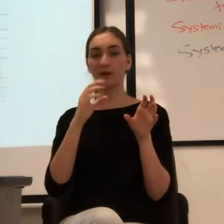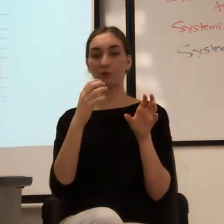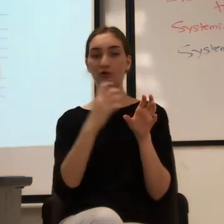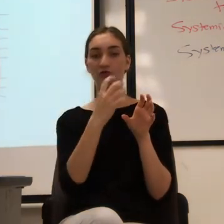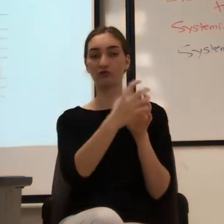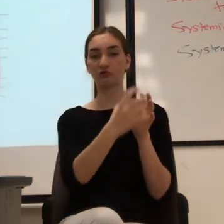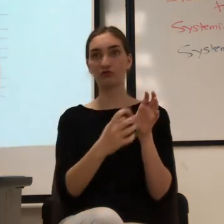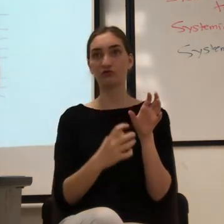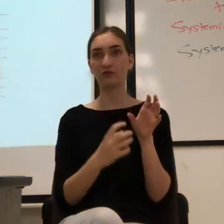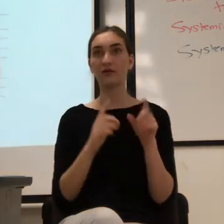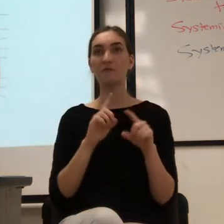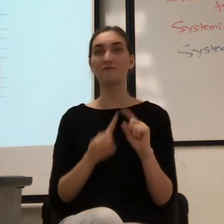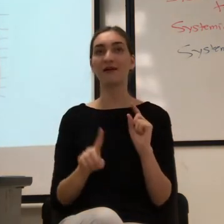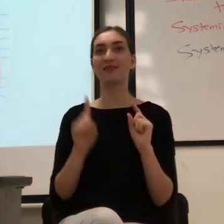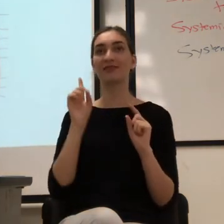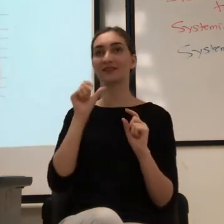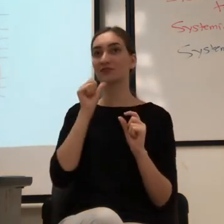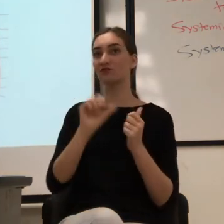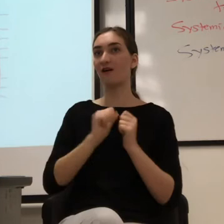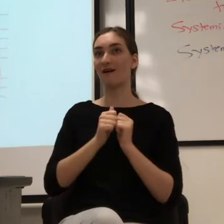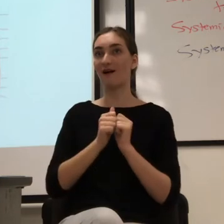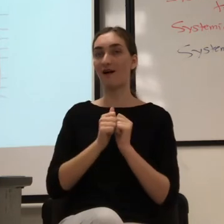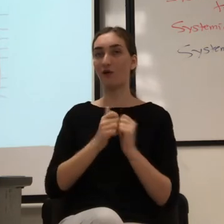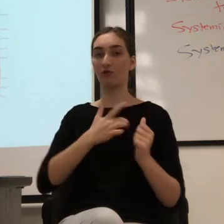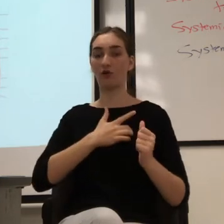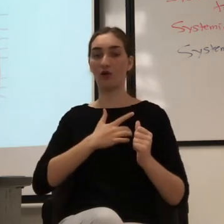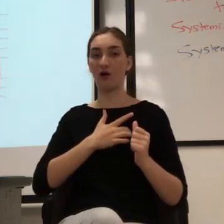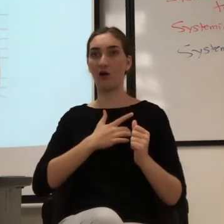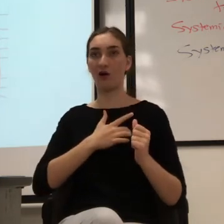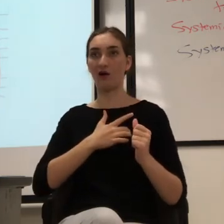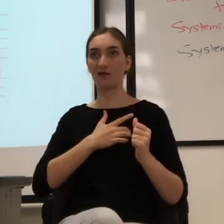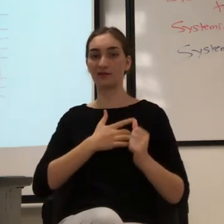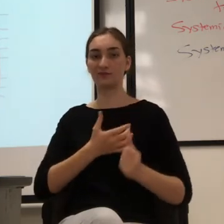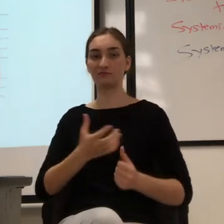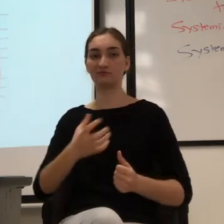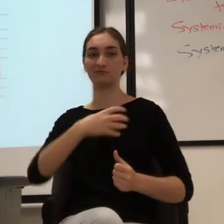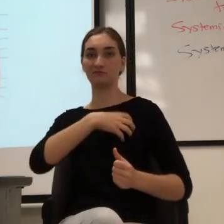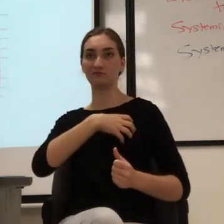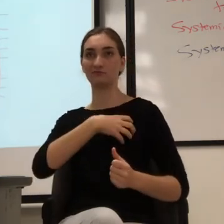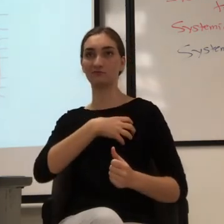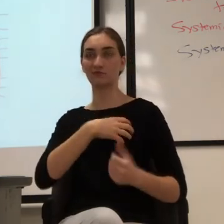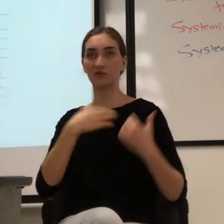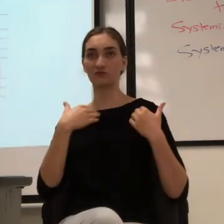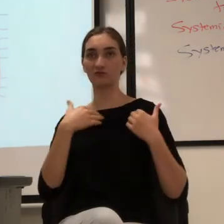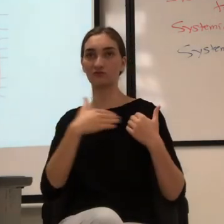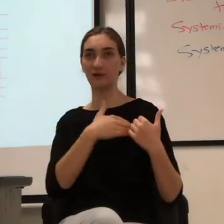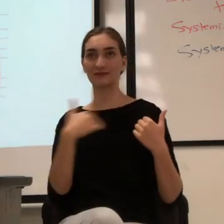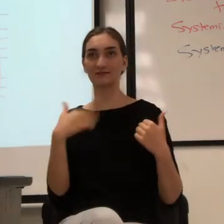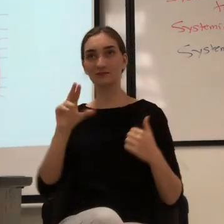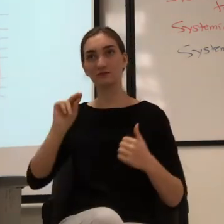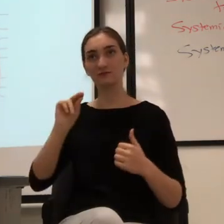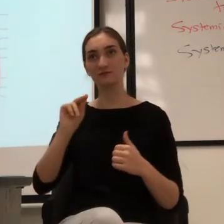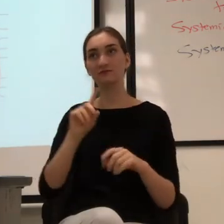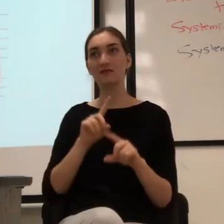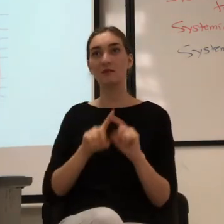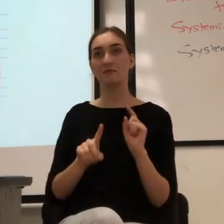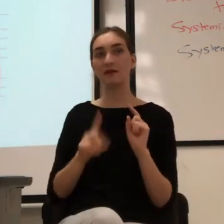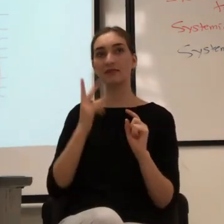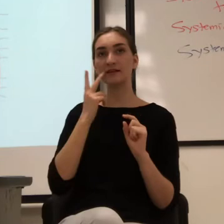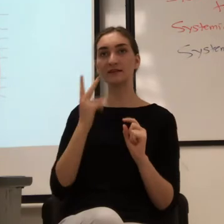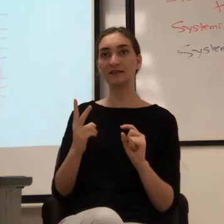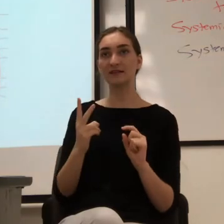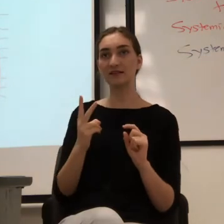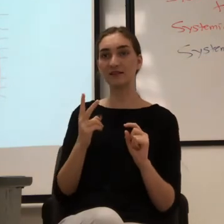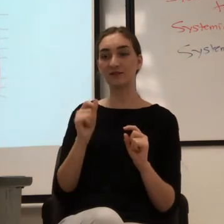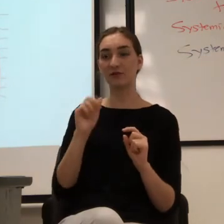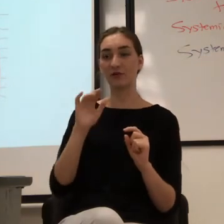the heart sits in the chest. Okay? This implies that the atria are superior to the ventricles and that blood